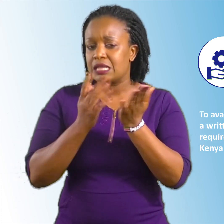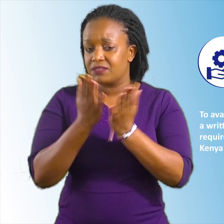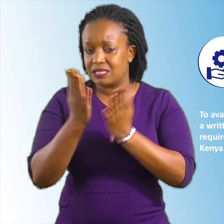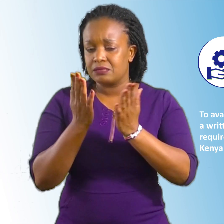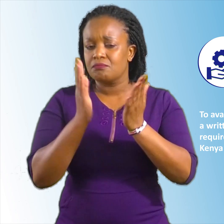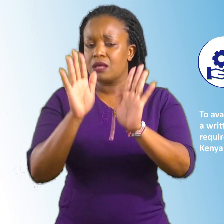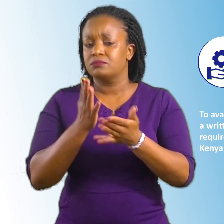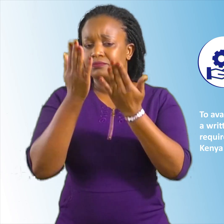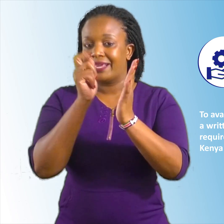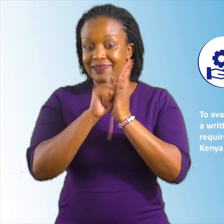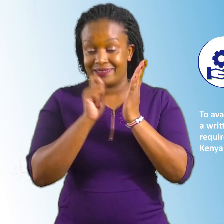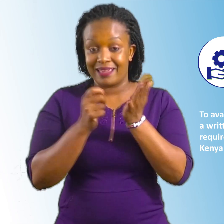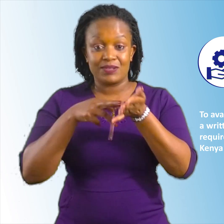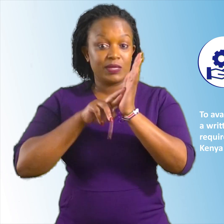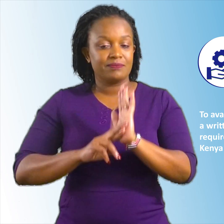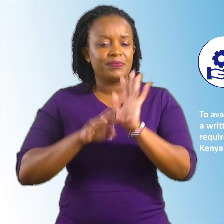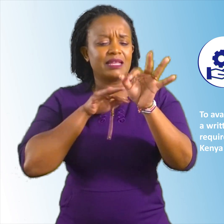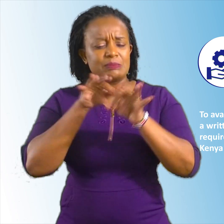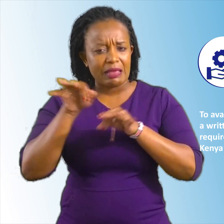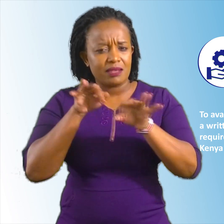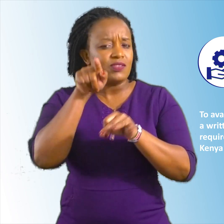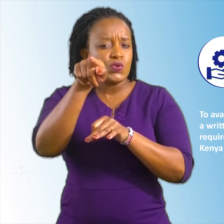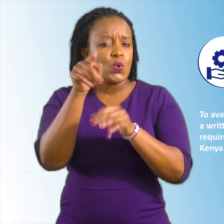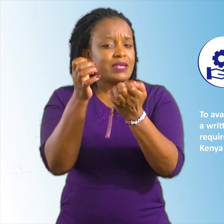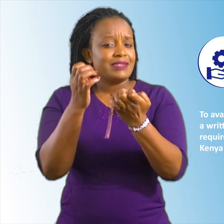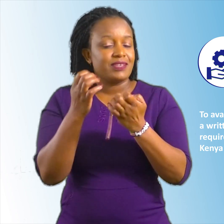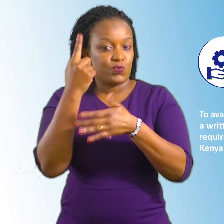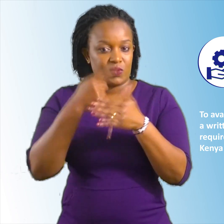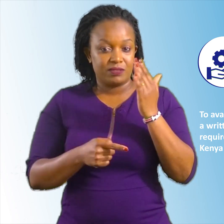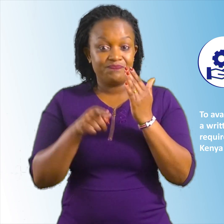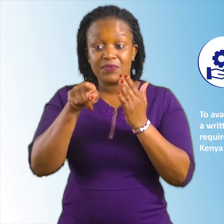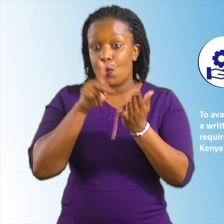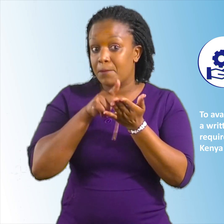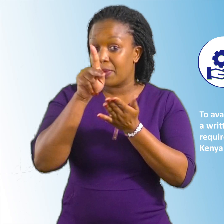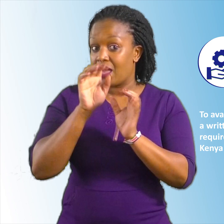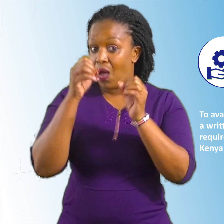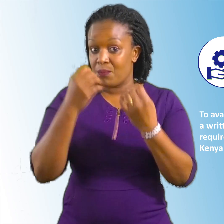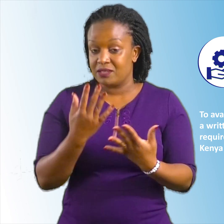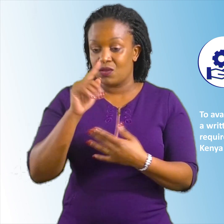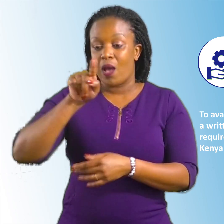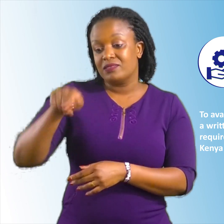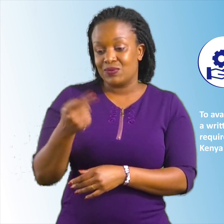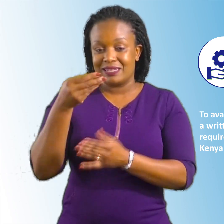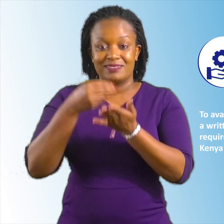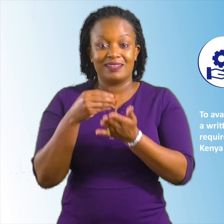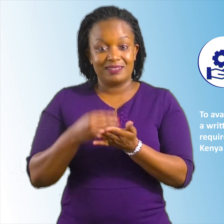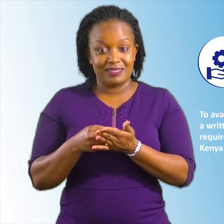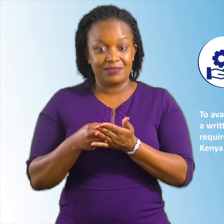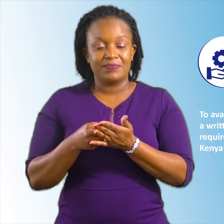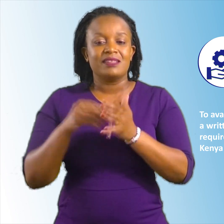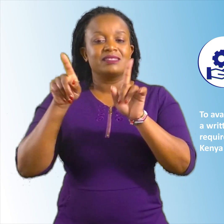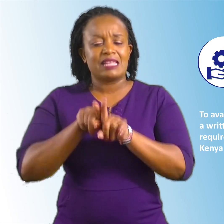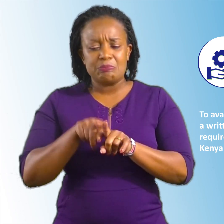a written request outlining your specific requirements. The cost for this service is 1,000 Kenya shillings,